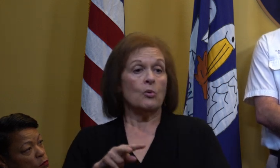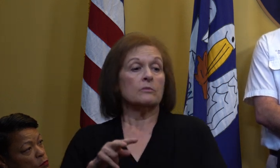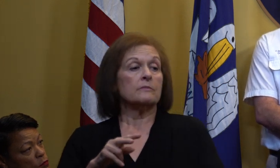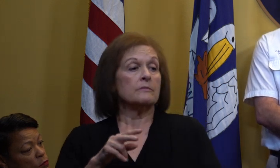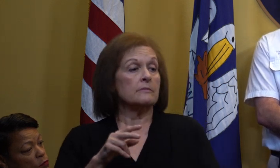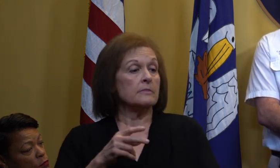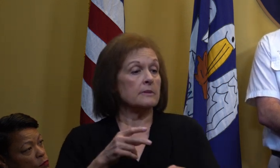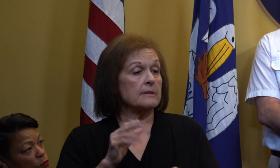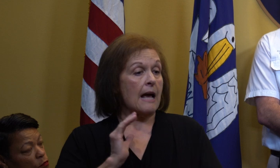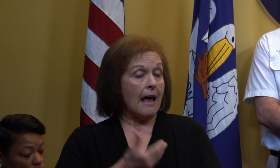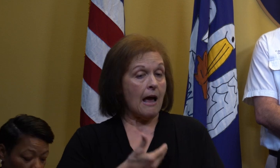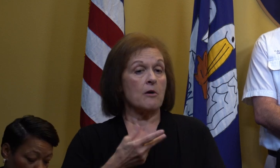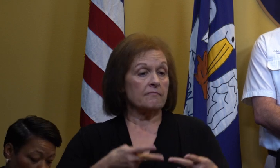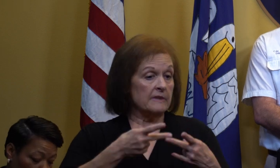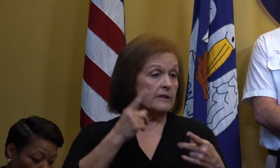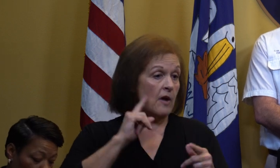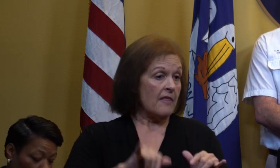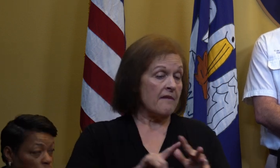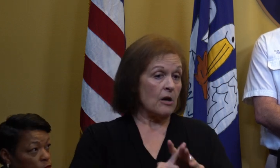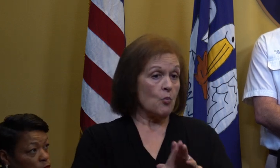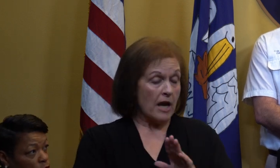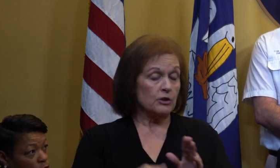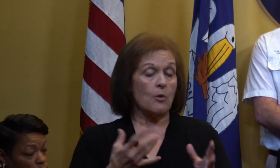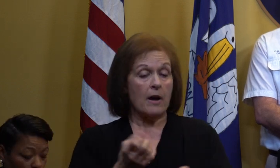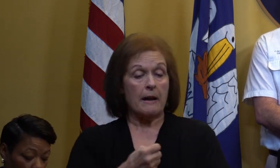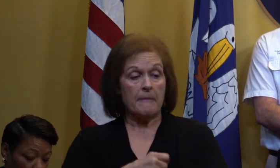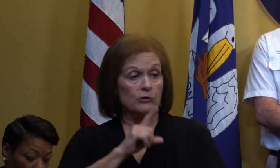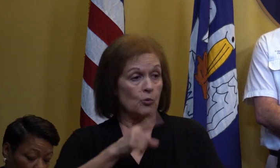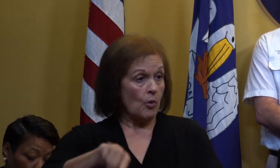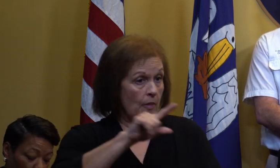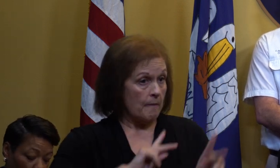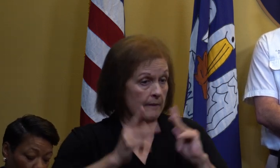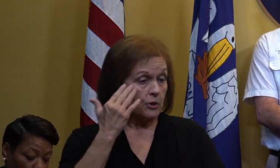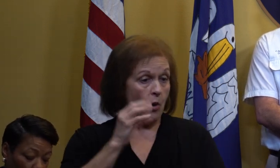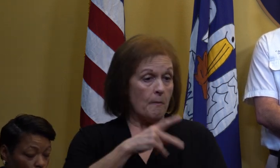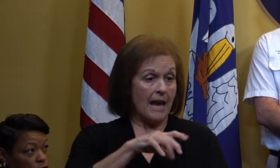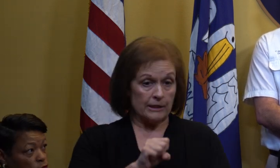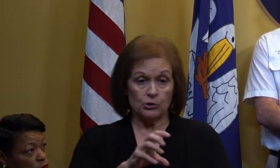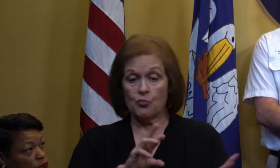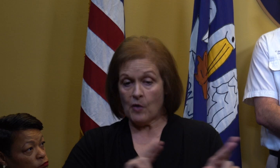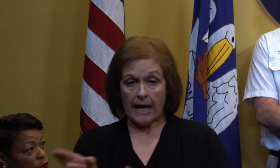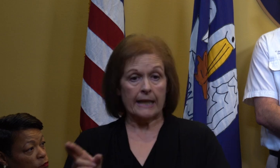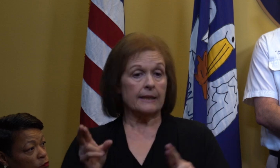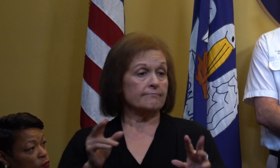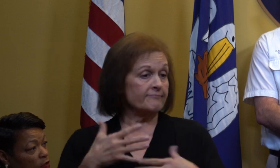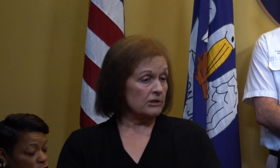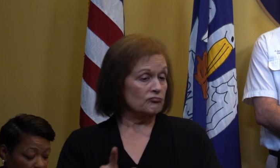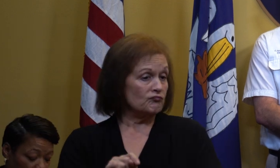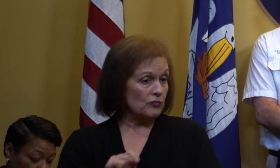our facilities are evacuated. So, with that, I just want to ensure this public that OPSO is ready and trained. Thank you.